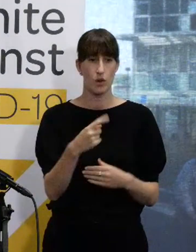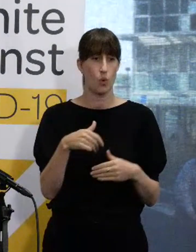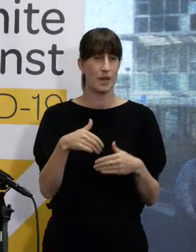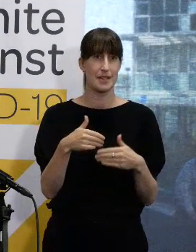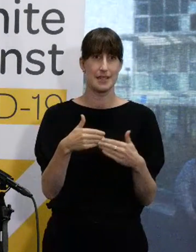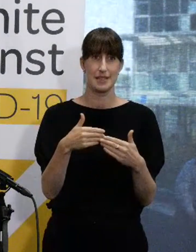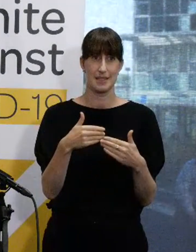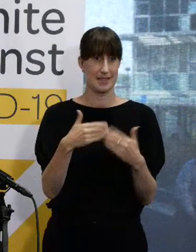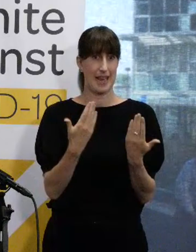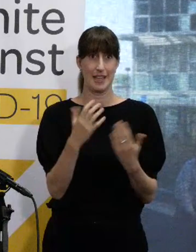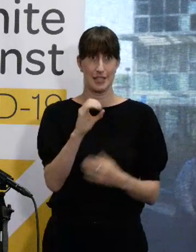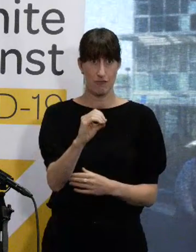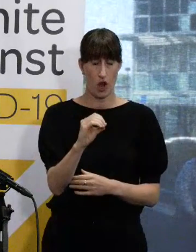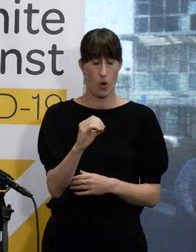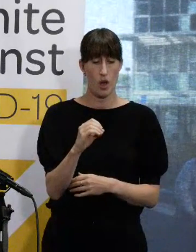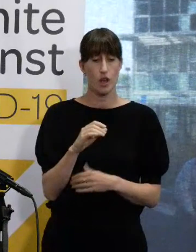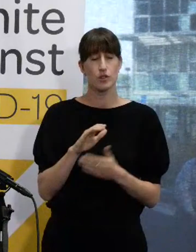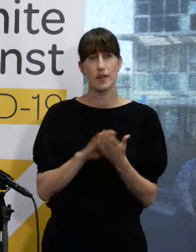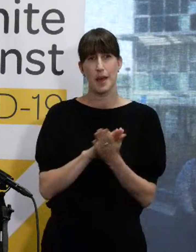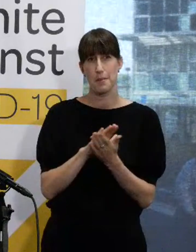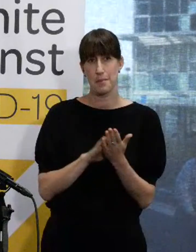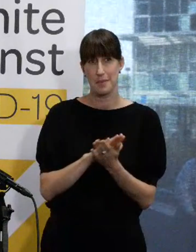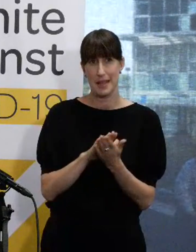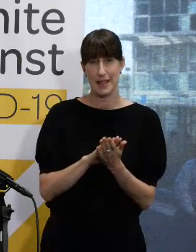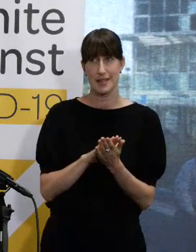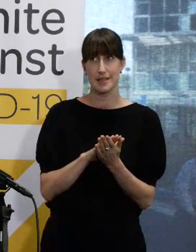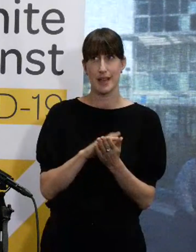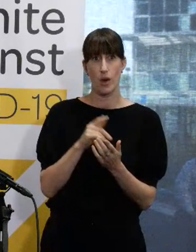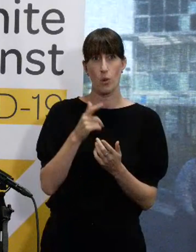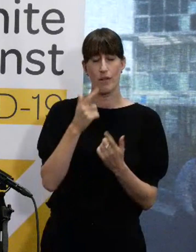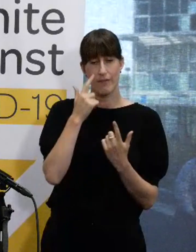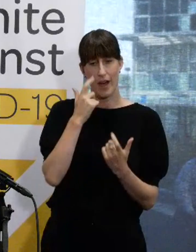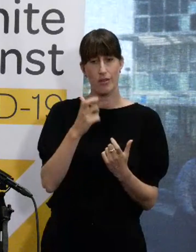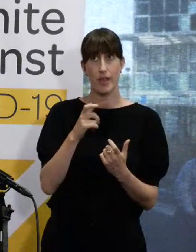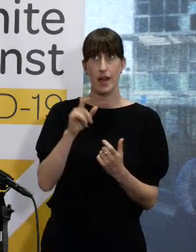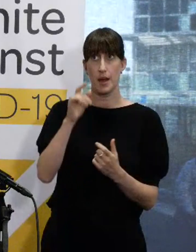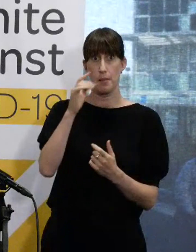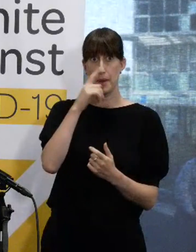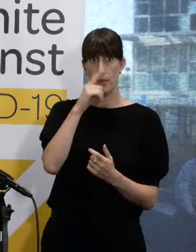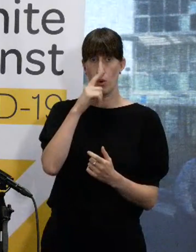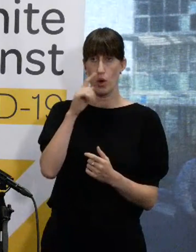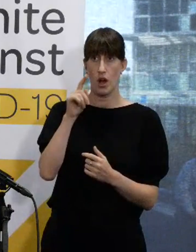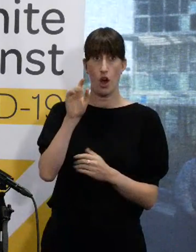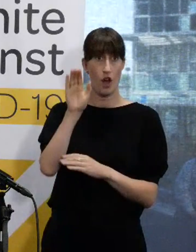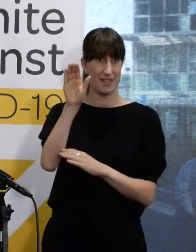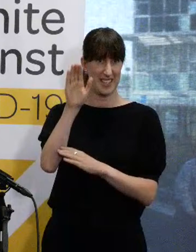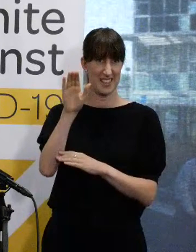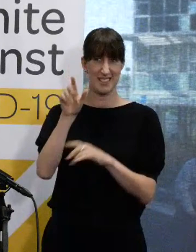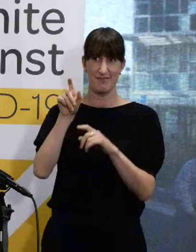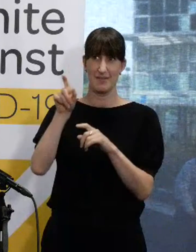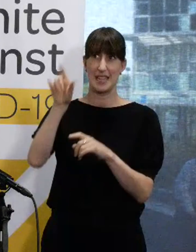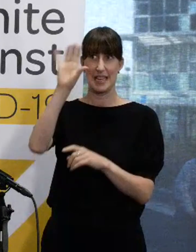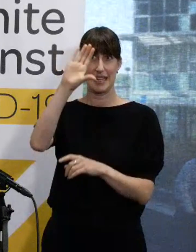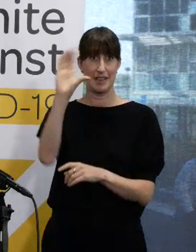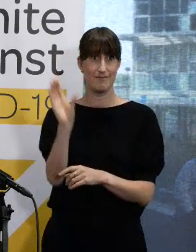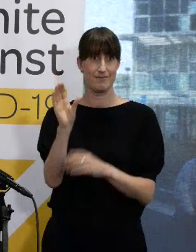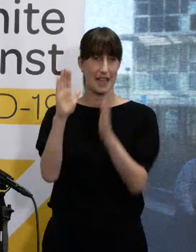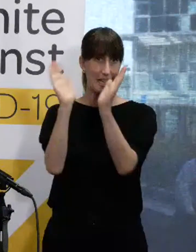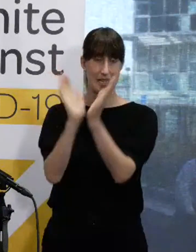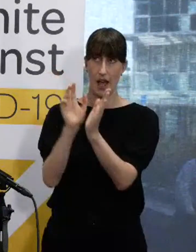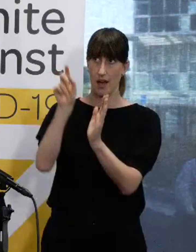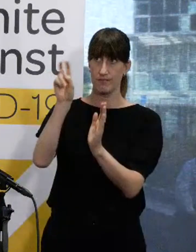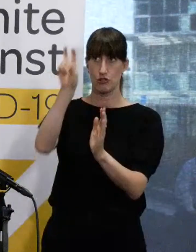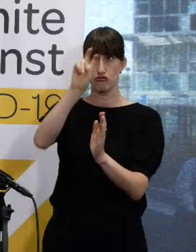becoming infected during their journey within India to the 2 ports of from where they